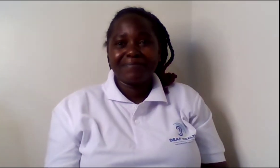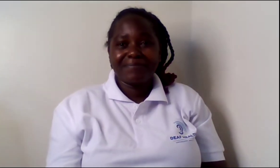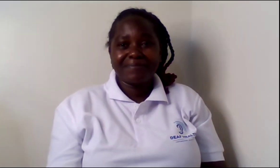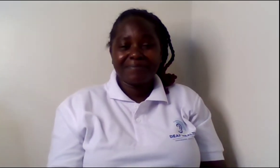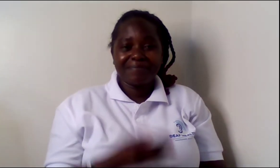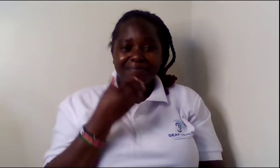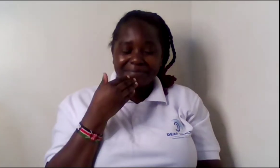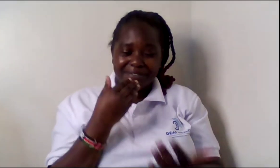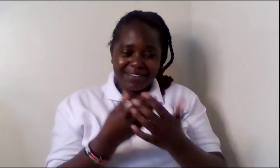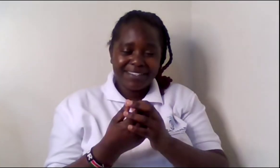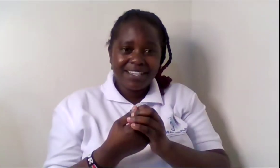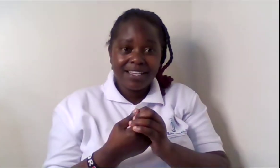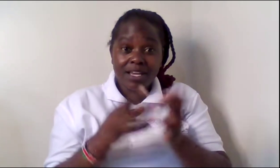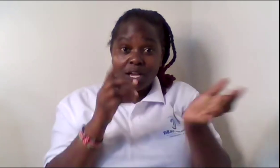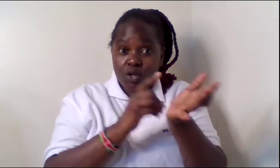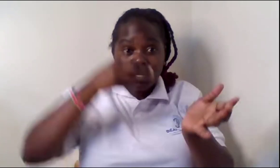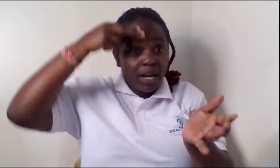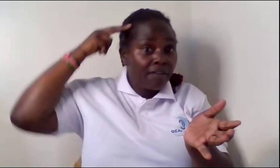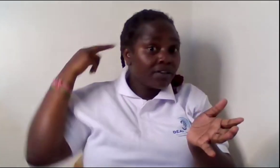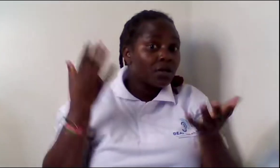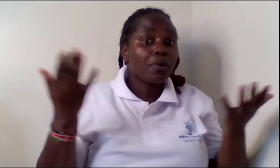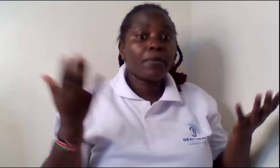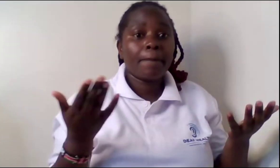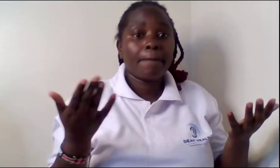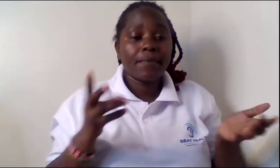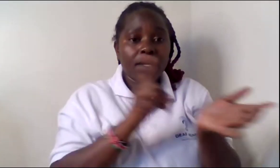So, Dr. Nafisa, I don't know whether you are still here. Do you have any concern?